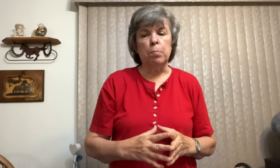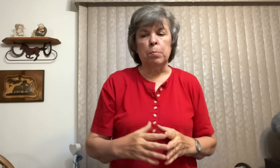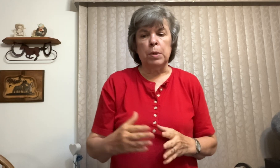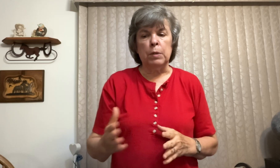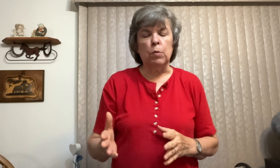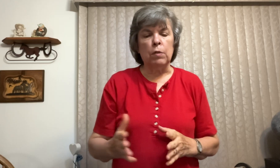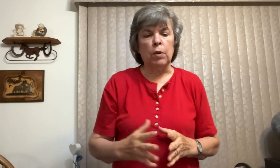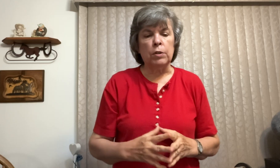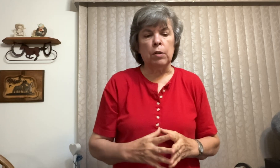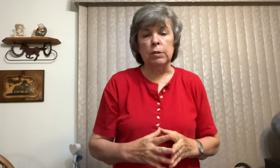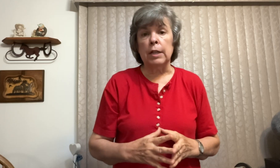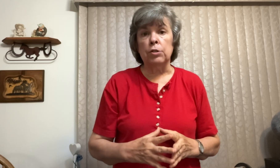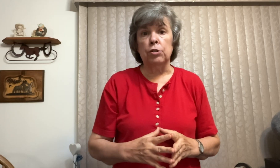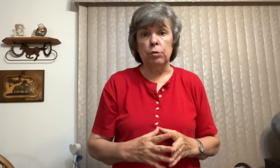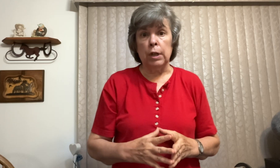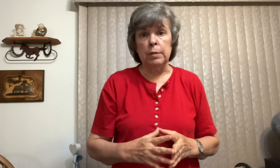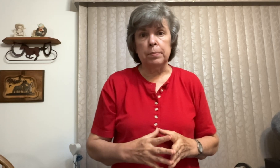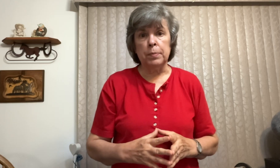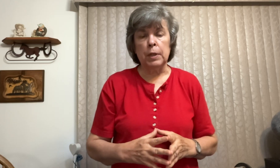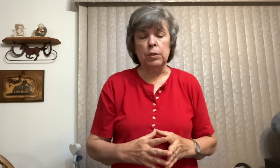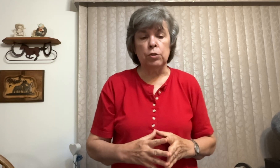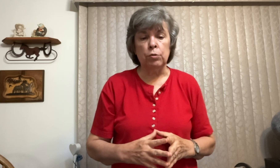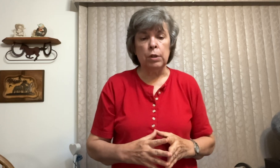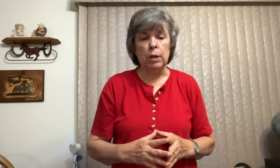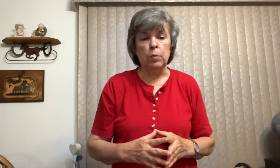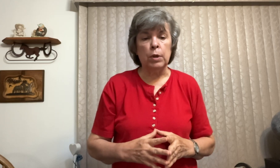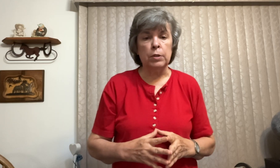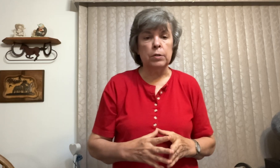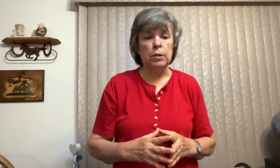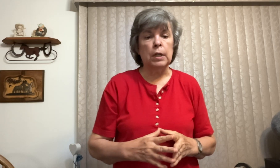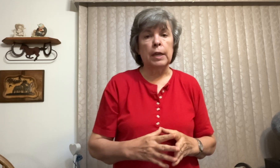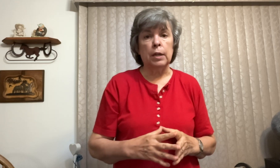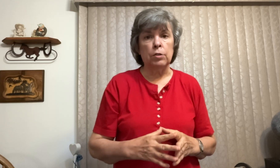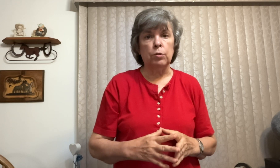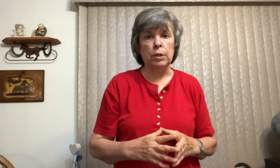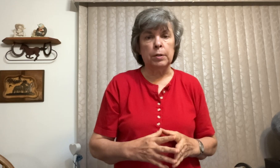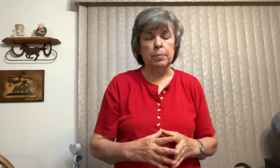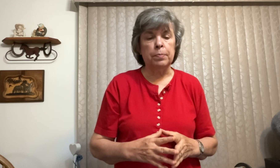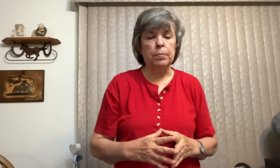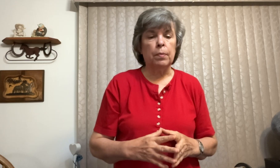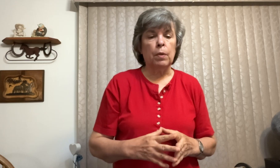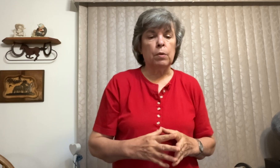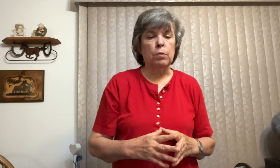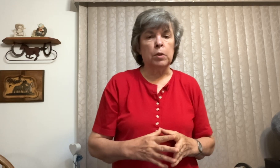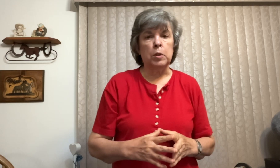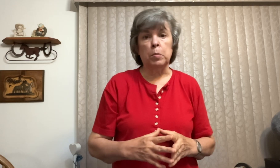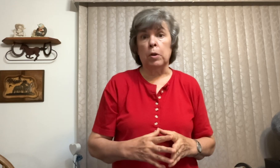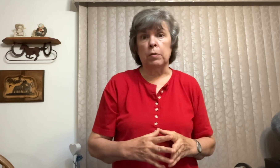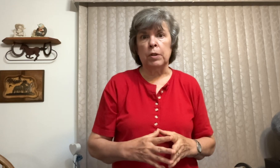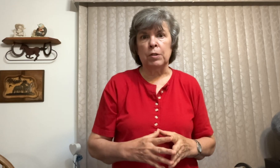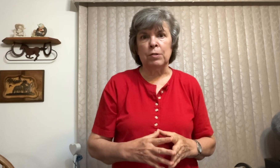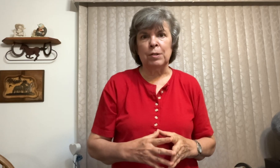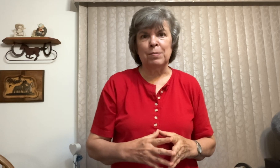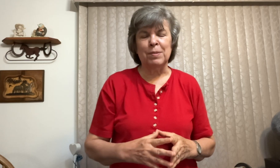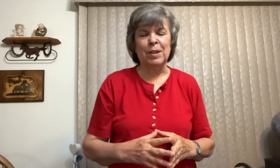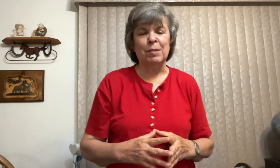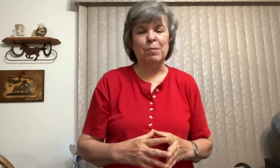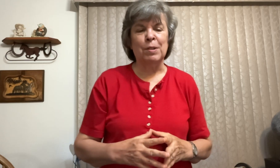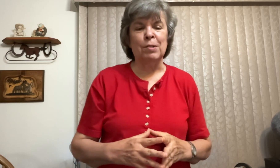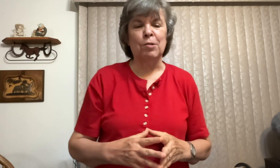But one of our songs has Judah, and Judah was a country, or at least part of a country. Okay, one of the